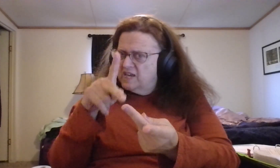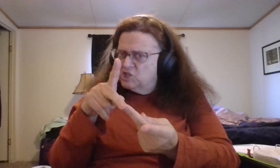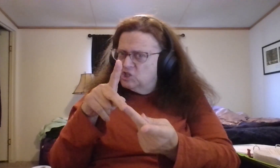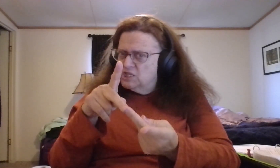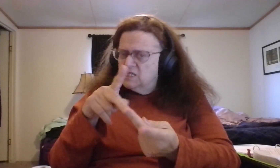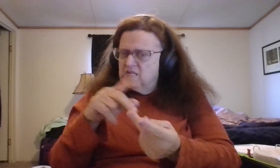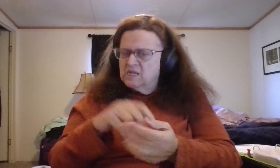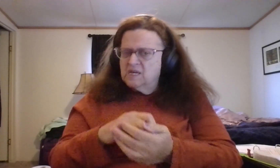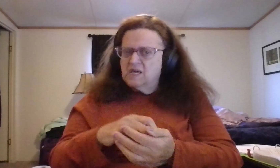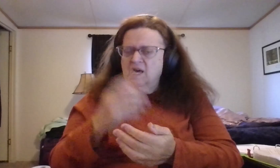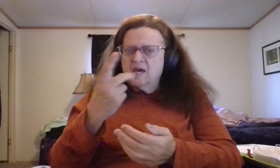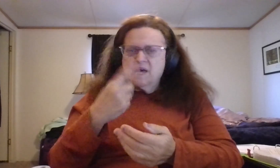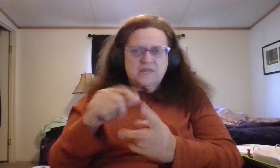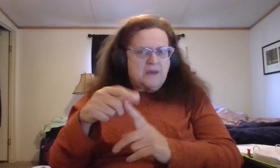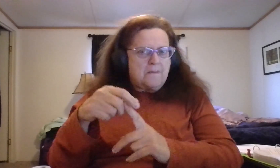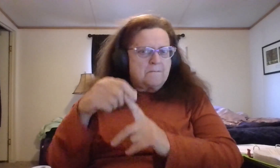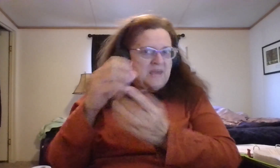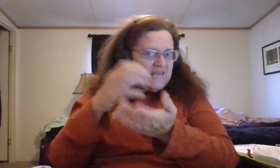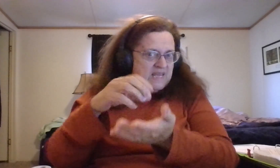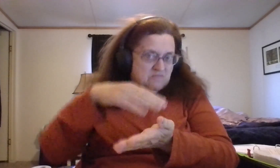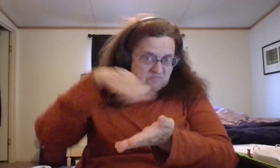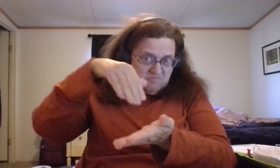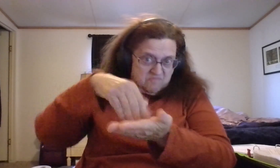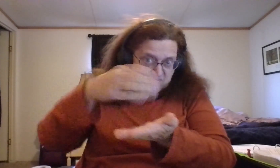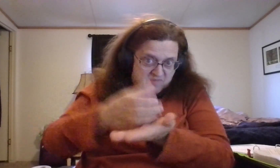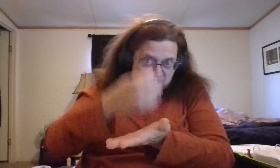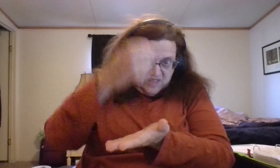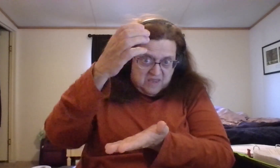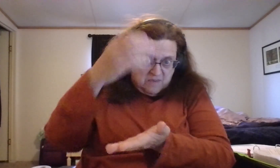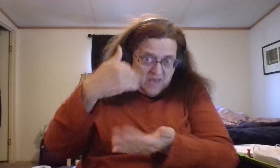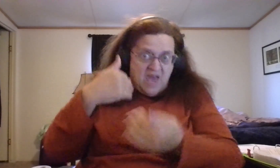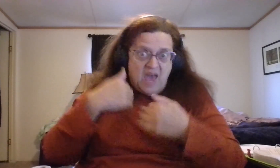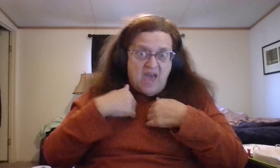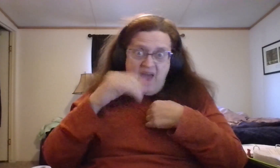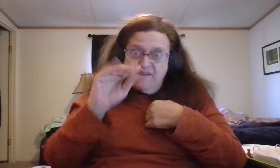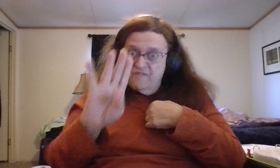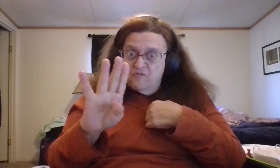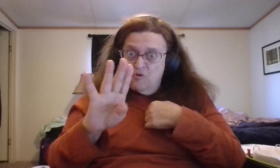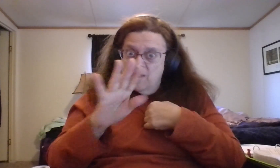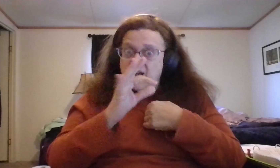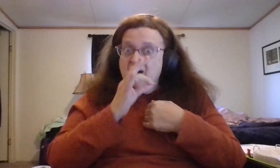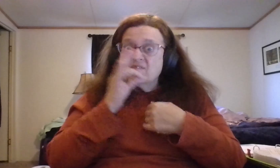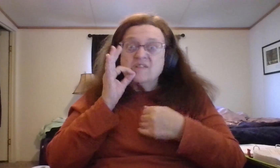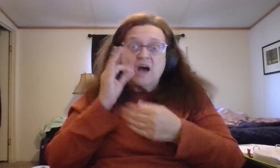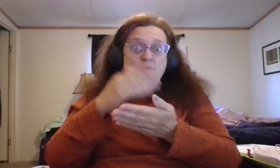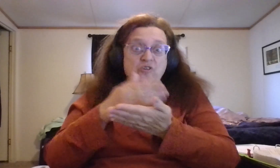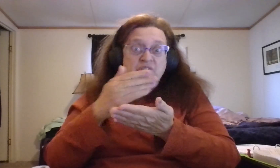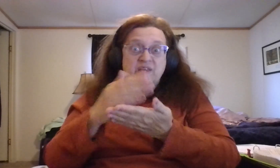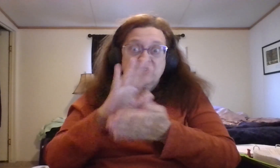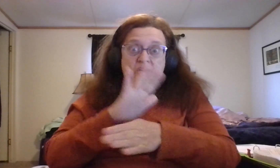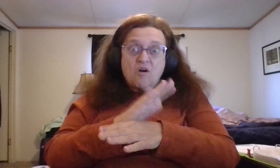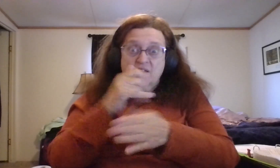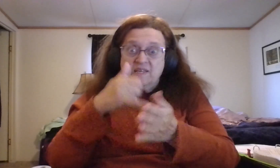The main stem had 4 flower sets on it. because